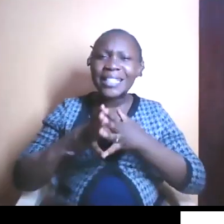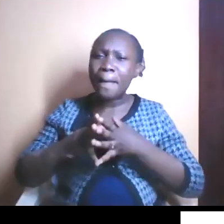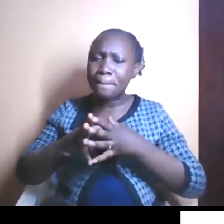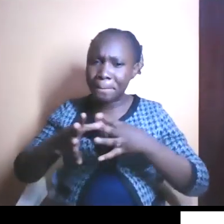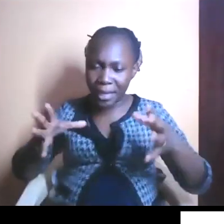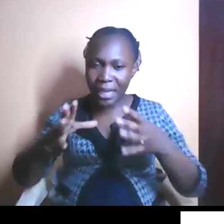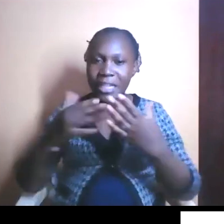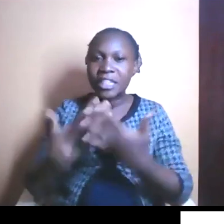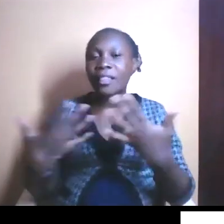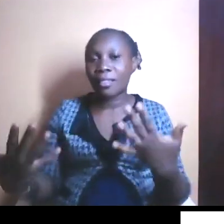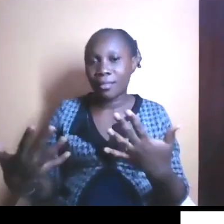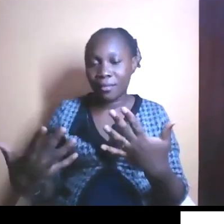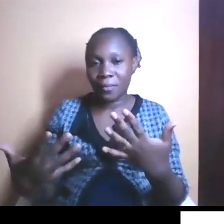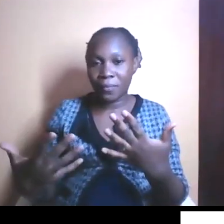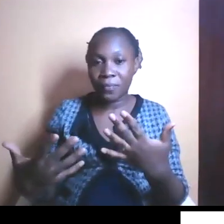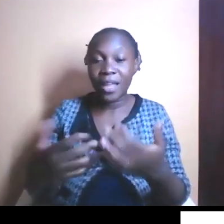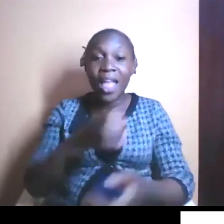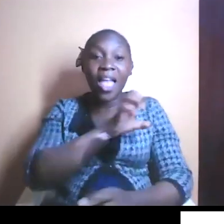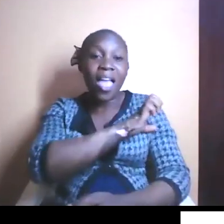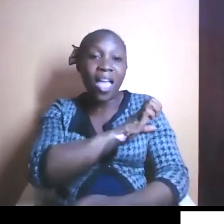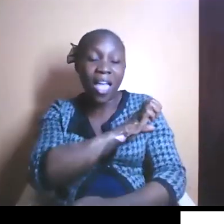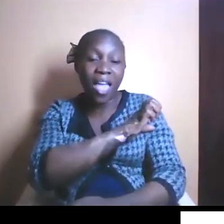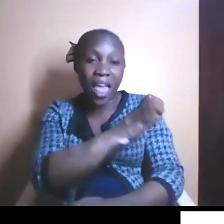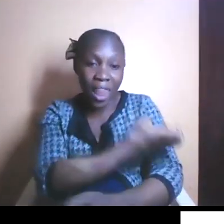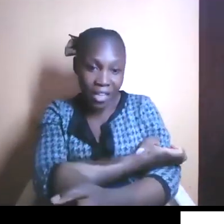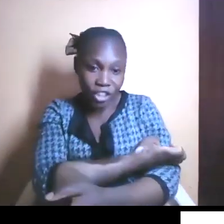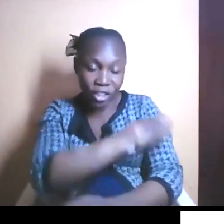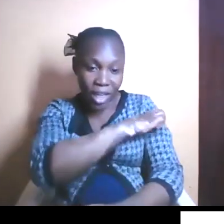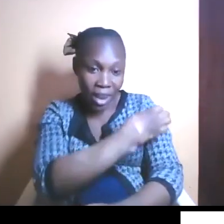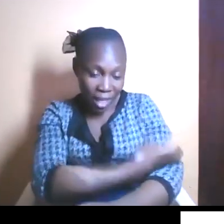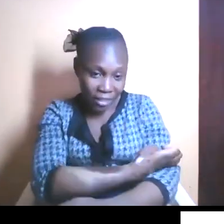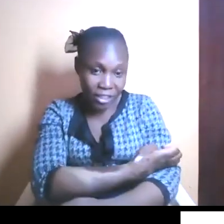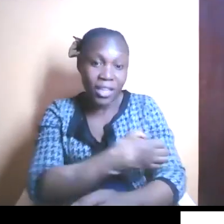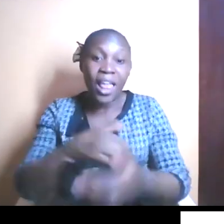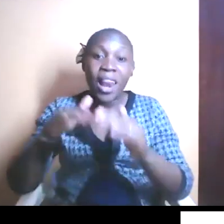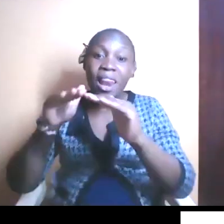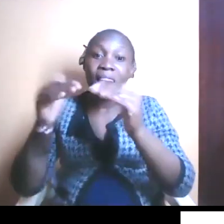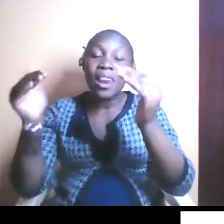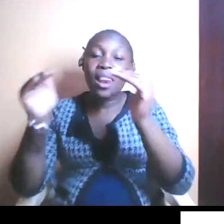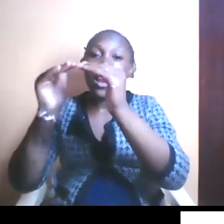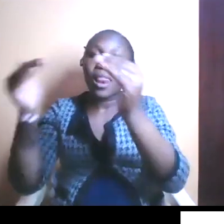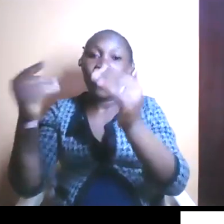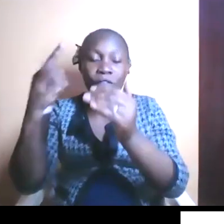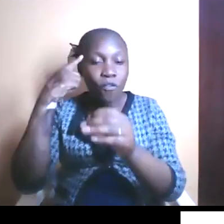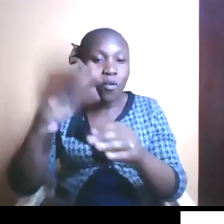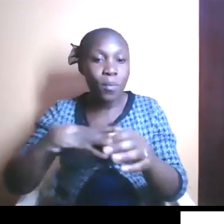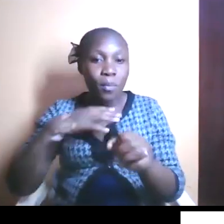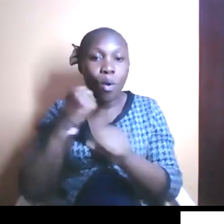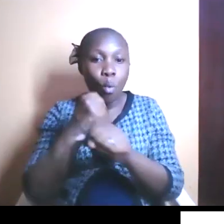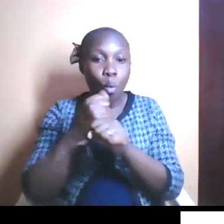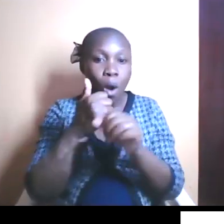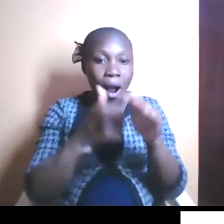second. And the energy levels of the team that you're serving or that work under you is